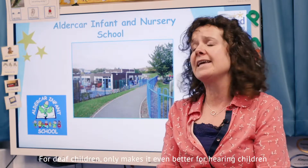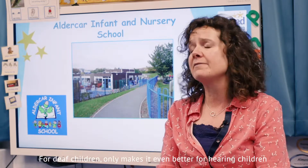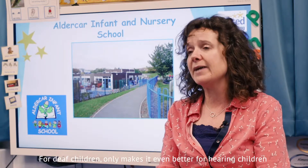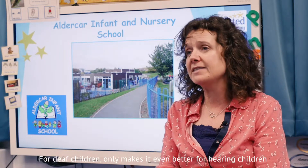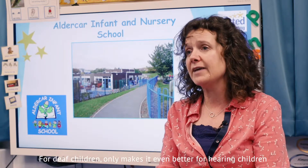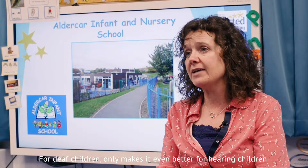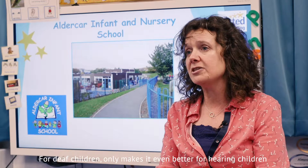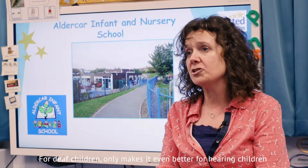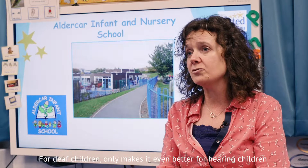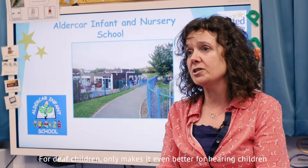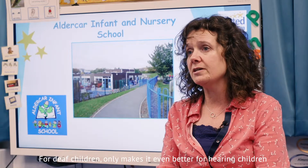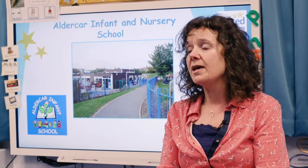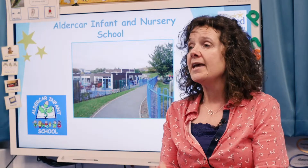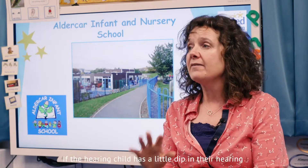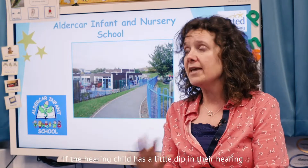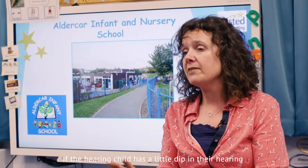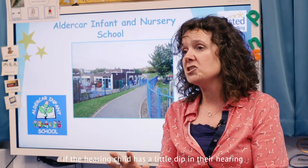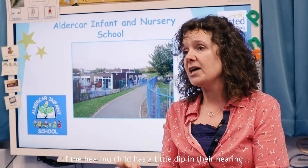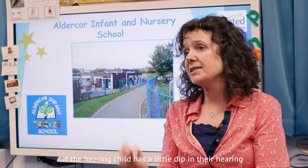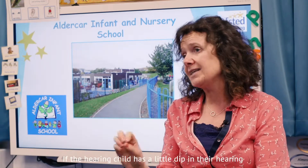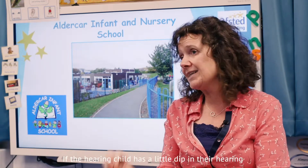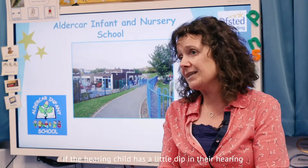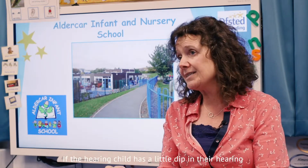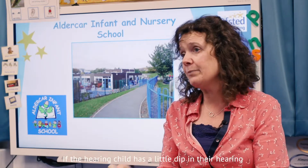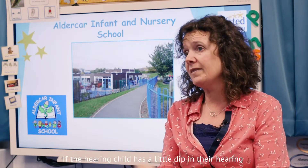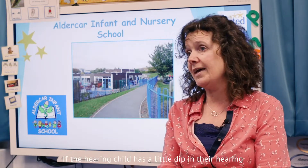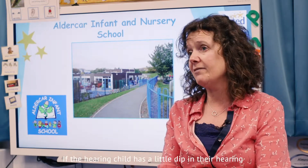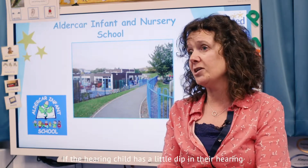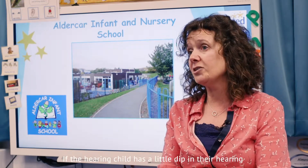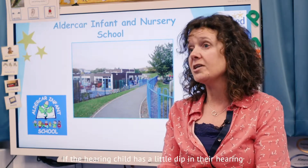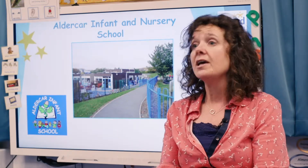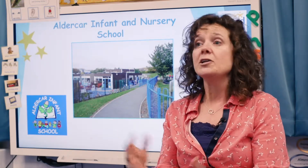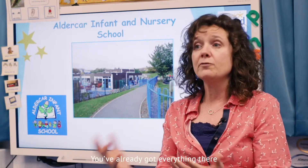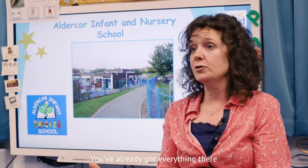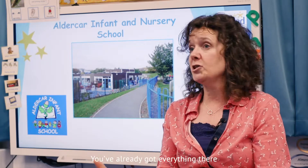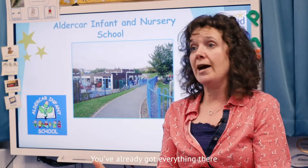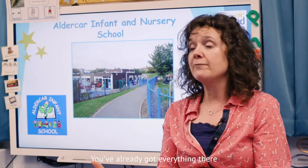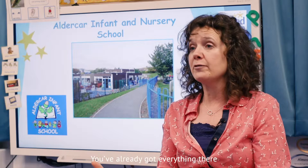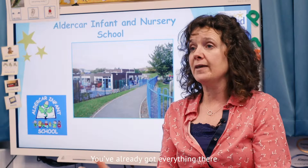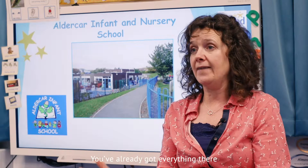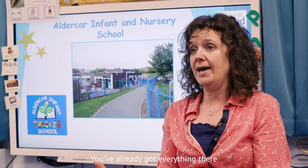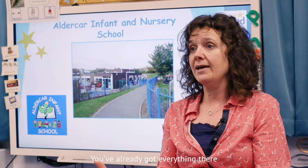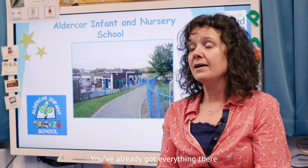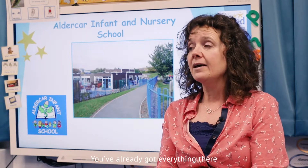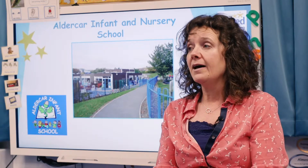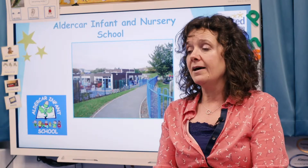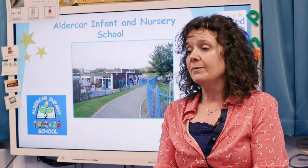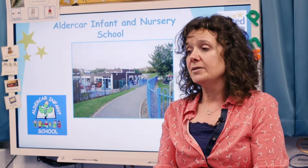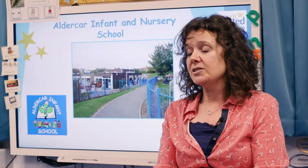even better for hearing children. If the hearing child has a little dip in their hearing loss, you've already got everything there to